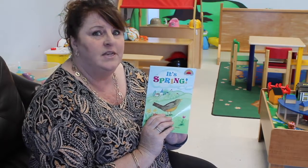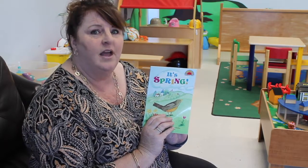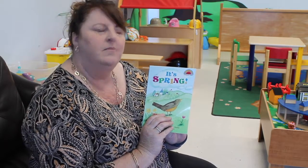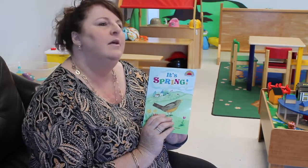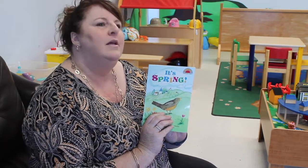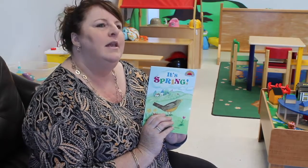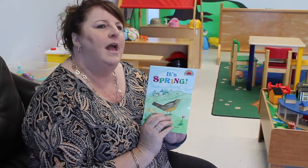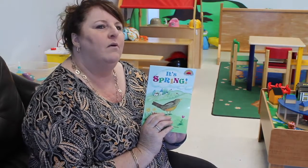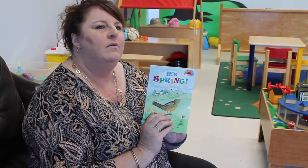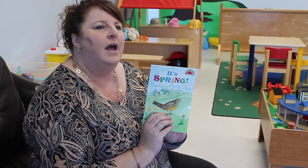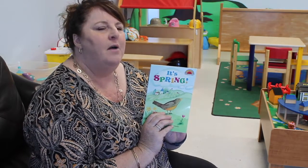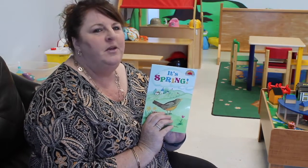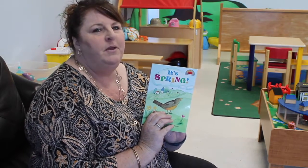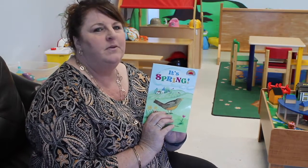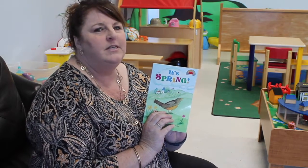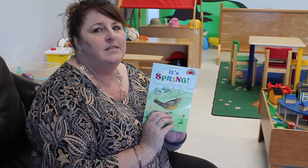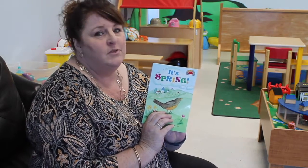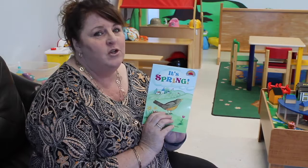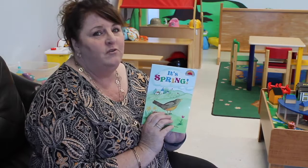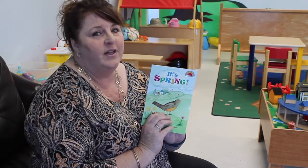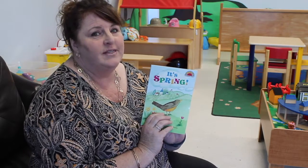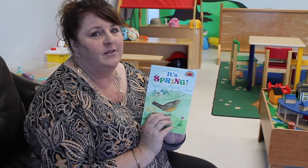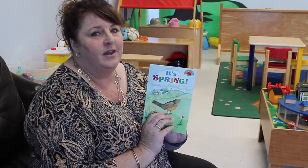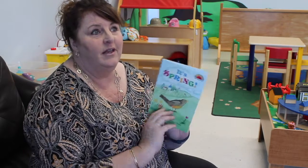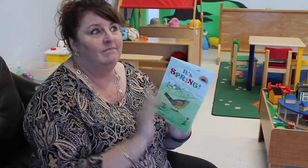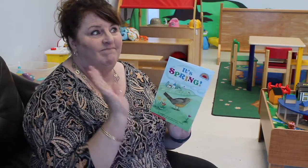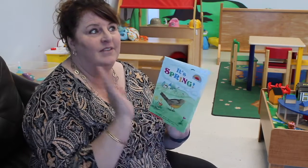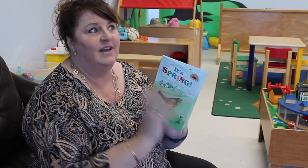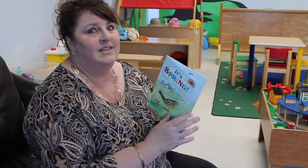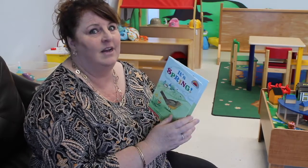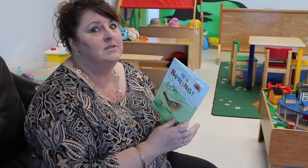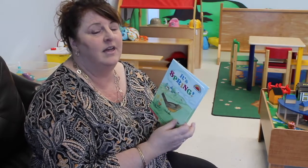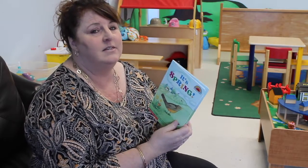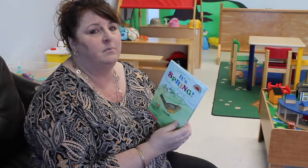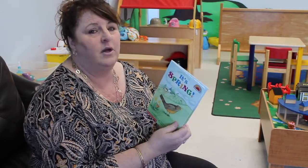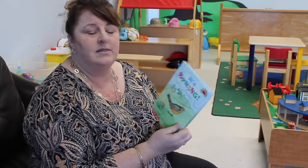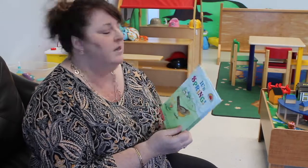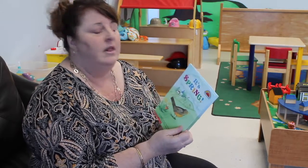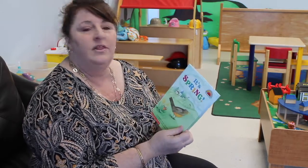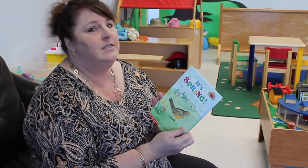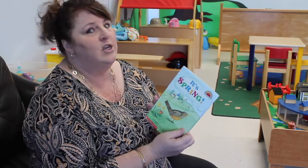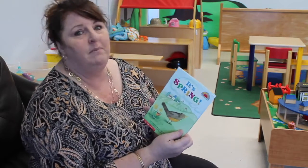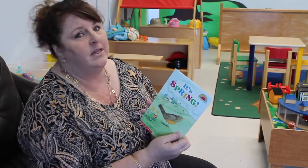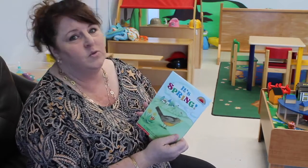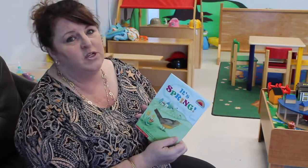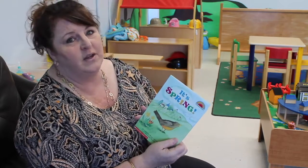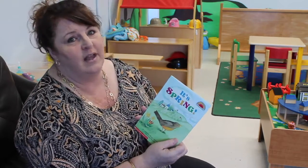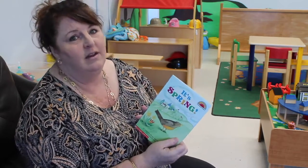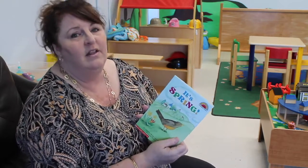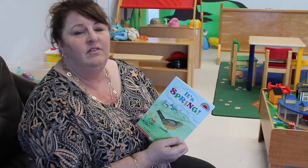springtime. Now, how many people seen some snowflakes the other day? I did. I was kind of surprised. That does not mean it's winter again. That